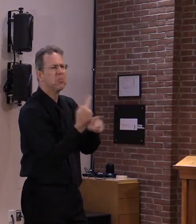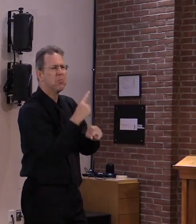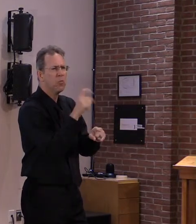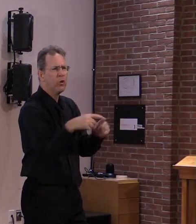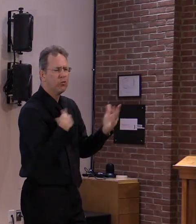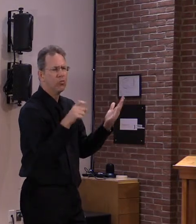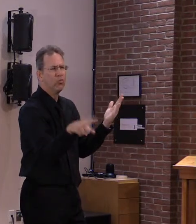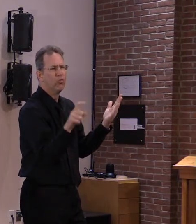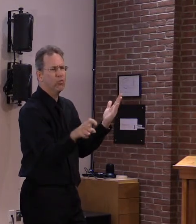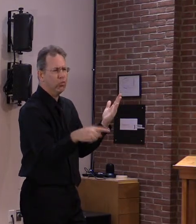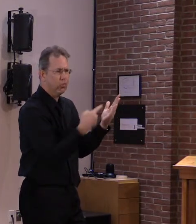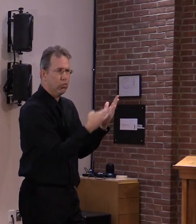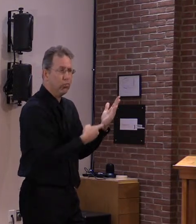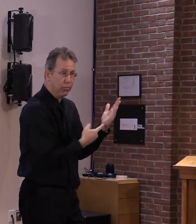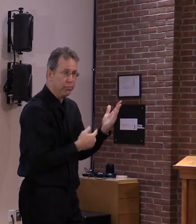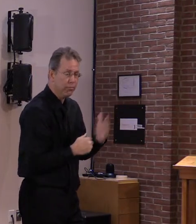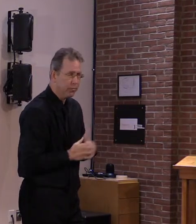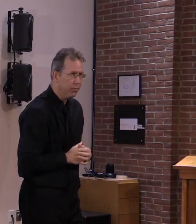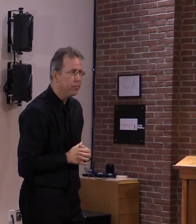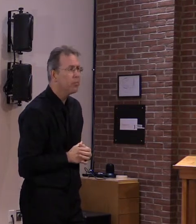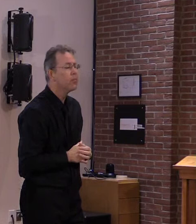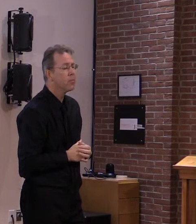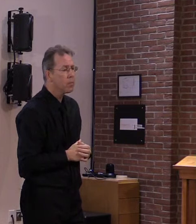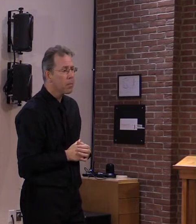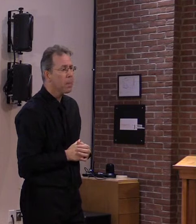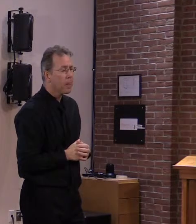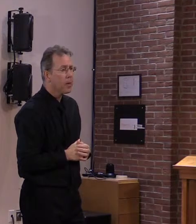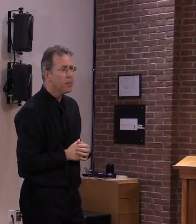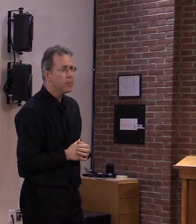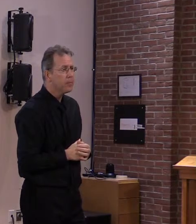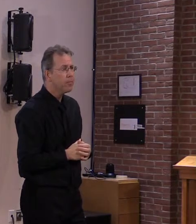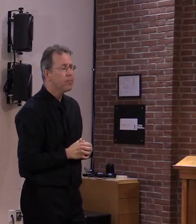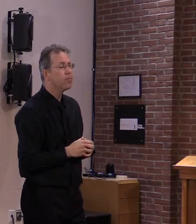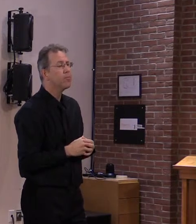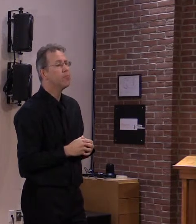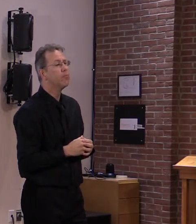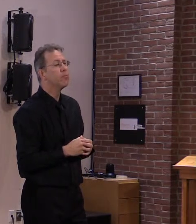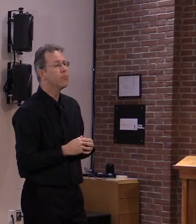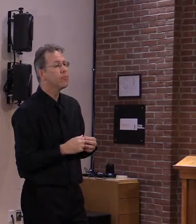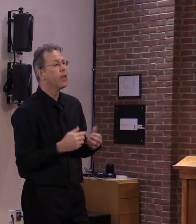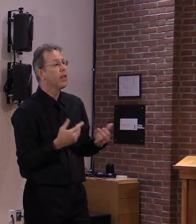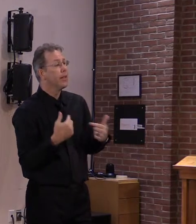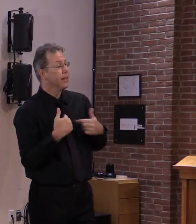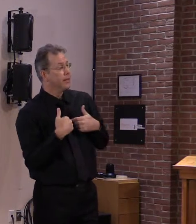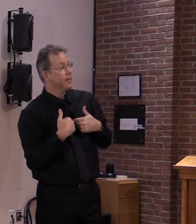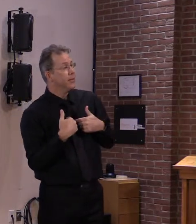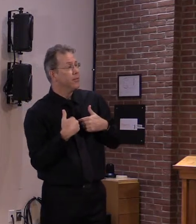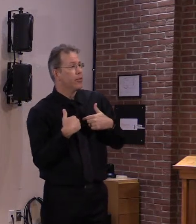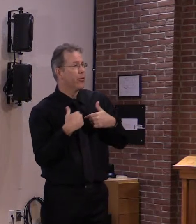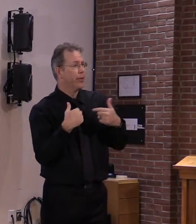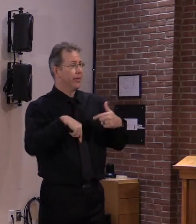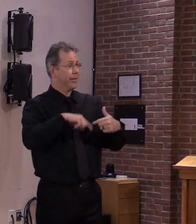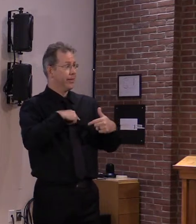test later today. So they'll be tested with results hopefully coming back within the next 24 to 48